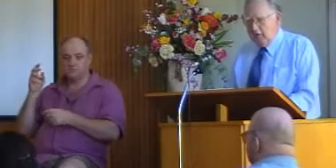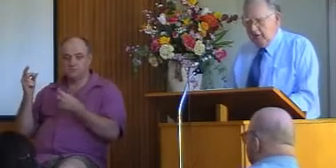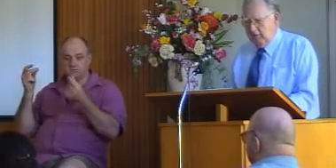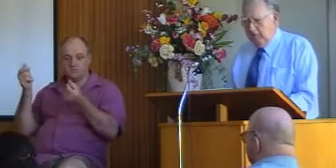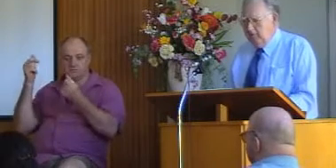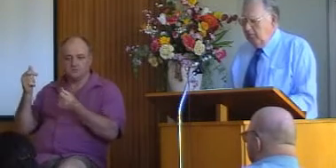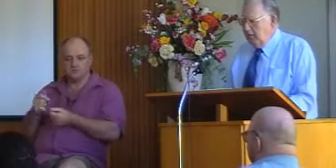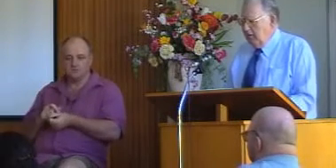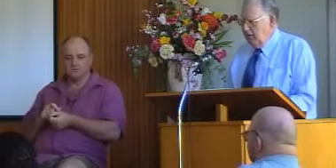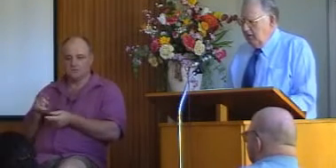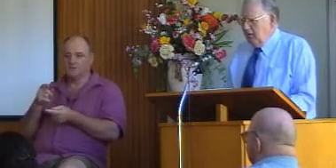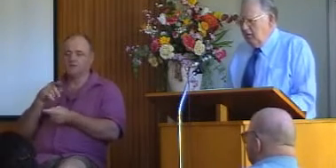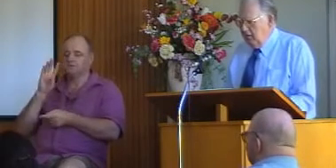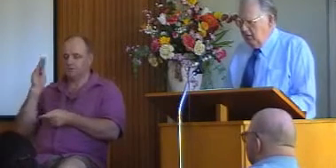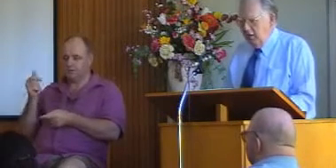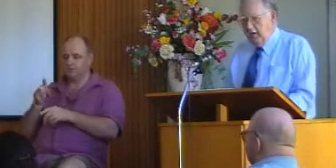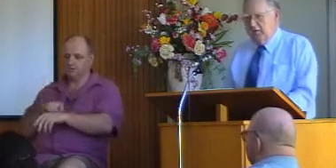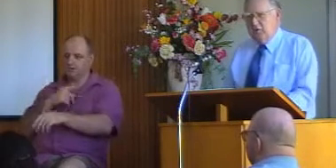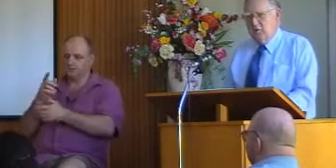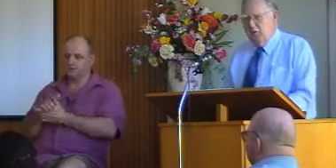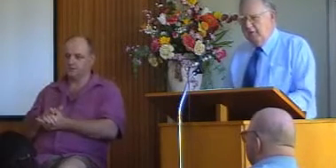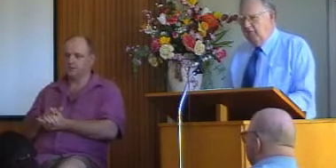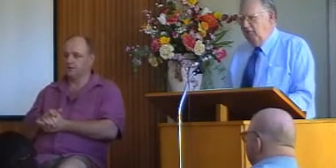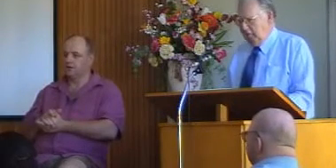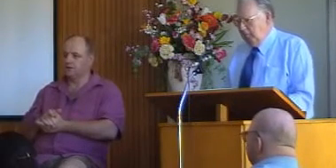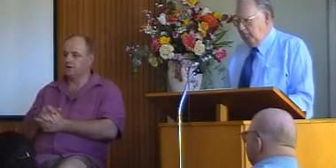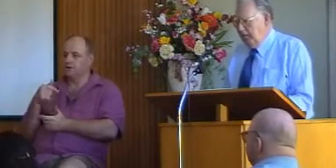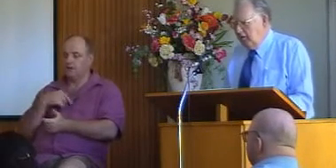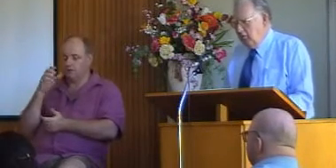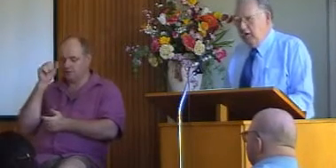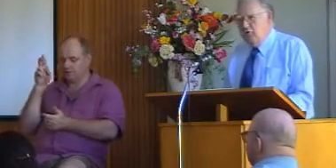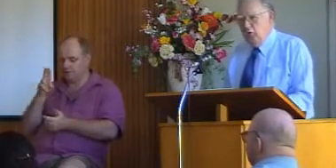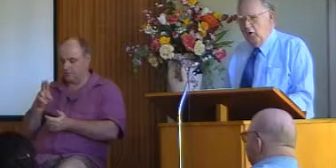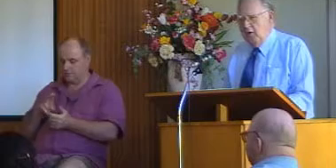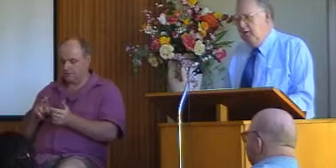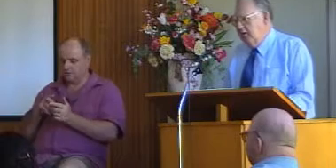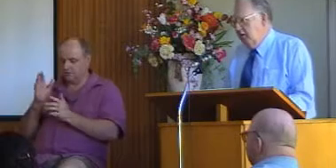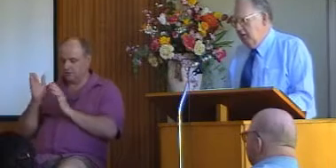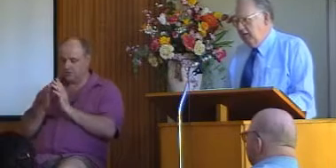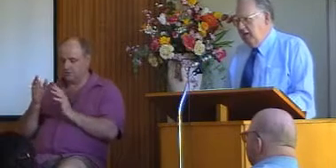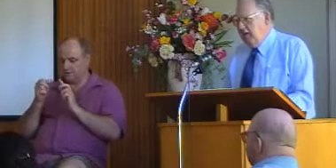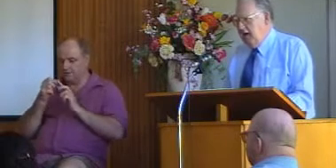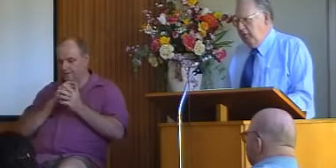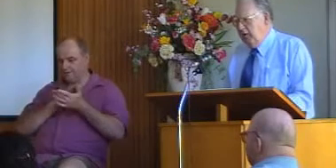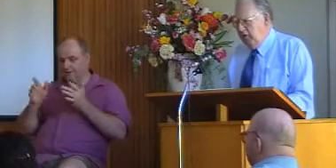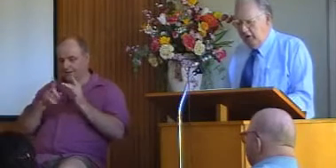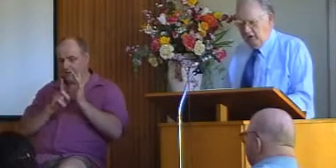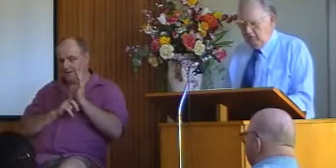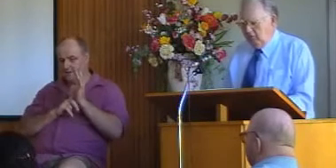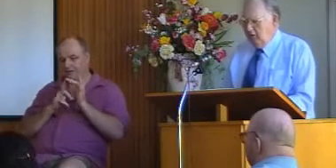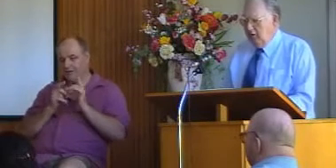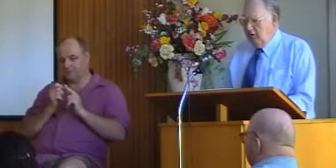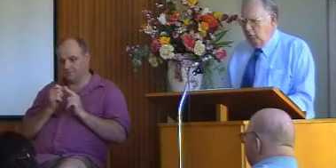just recently, reading the story of Philip when he joined the Ethiopian